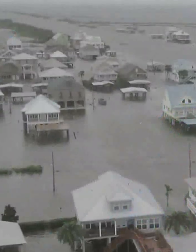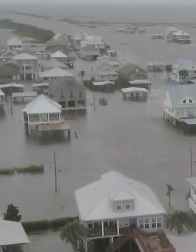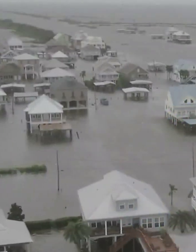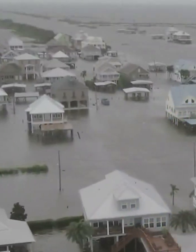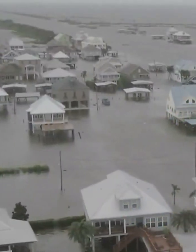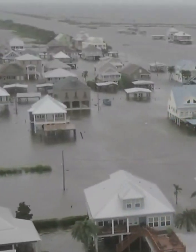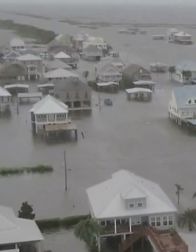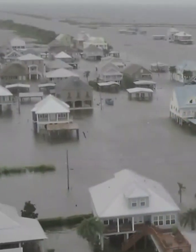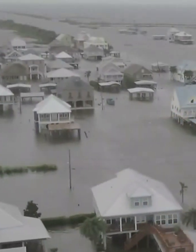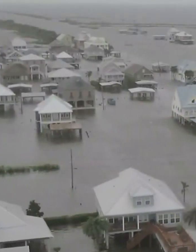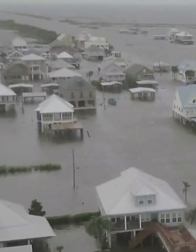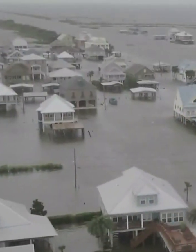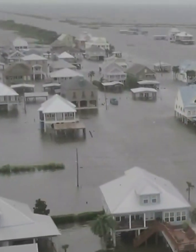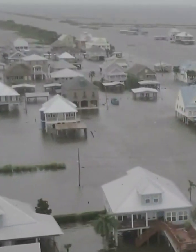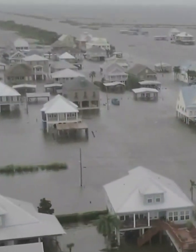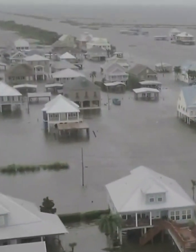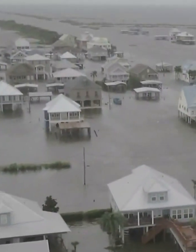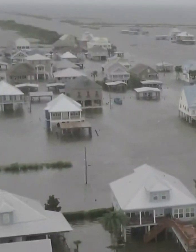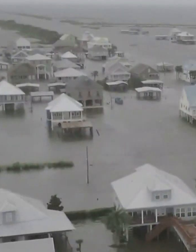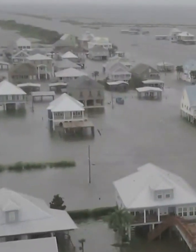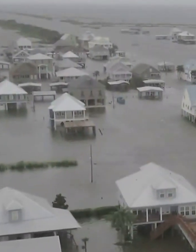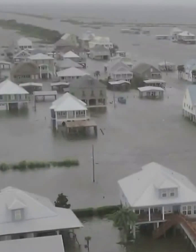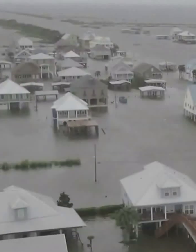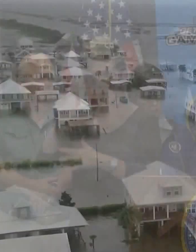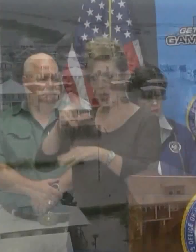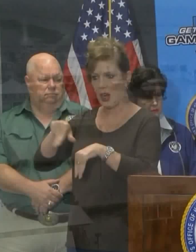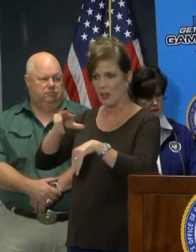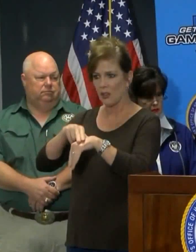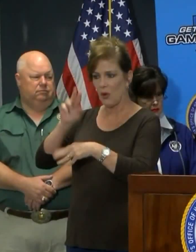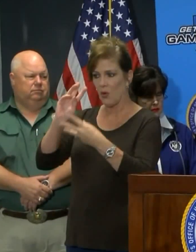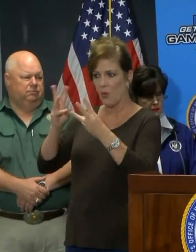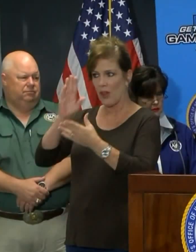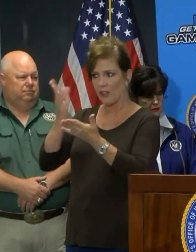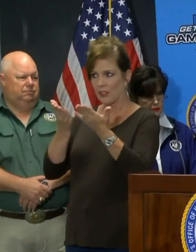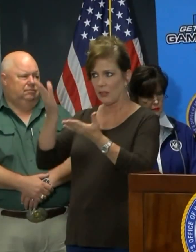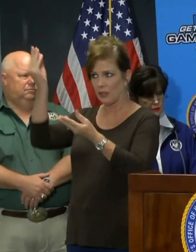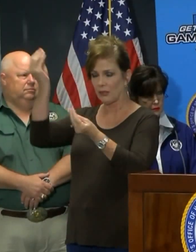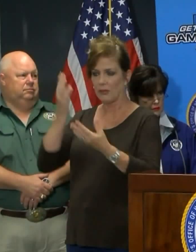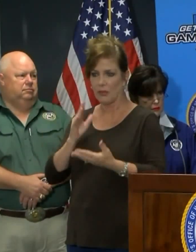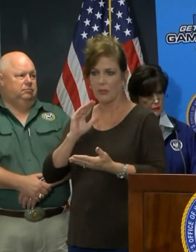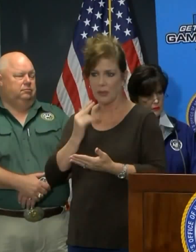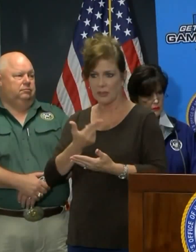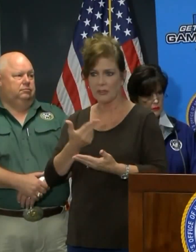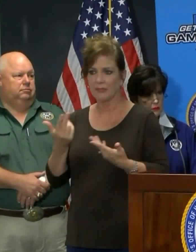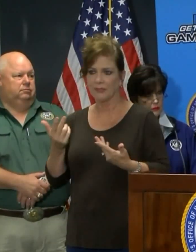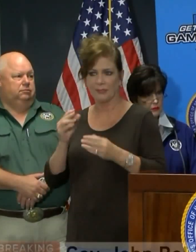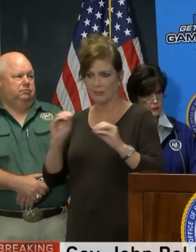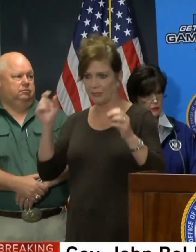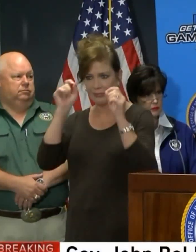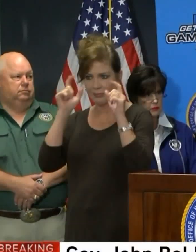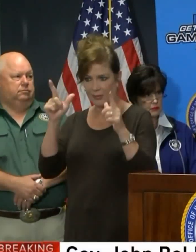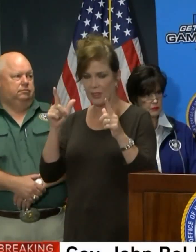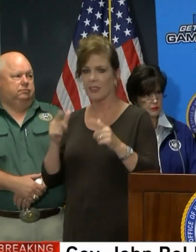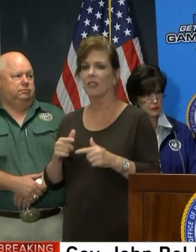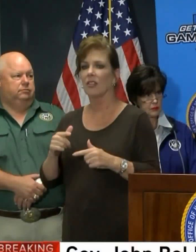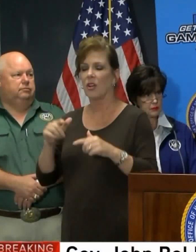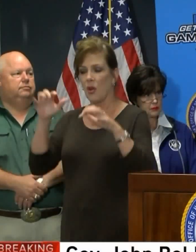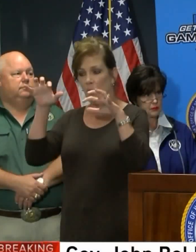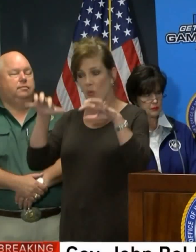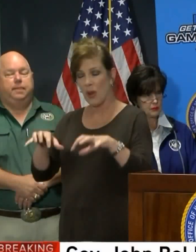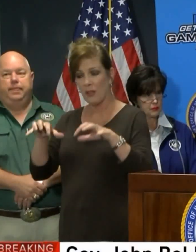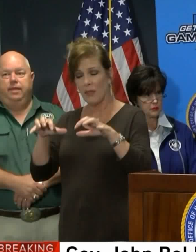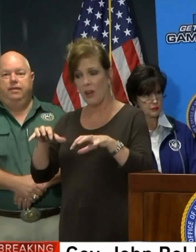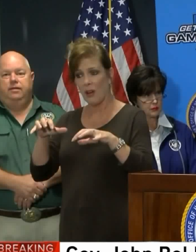immediately weakened to a tropical storm. Still, the storm's heavy rains are bringing big concerns. Rainfall remains the